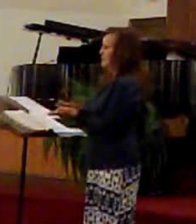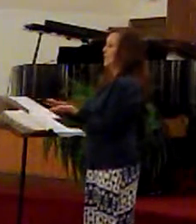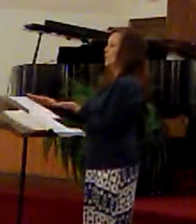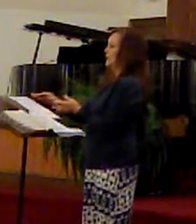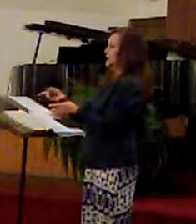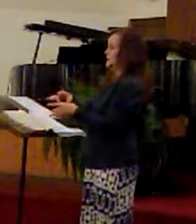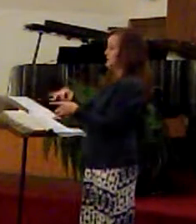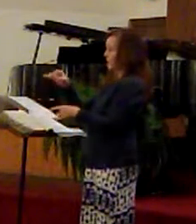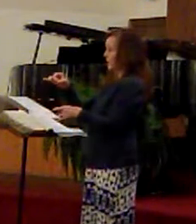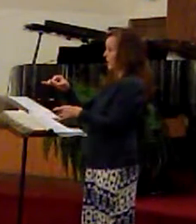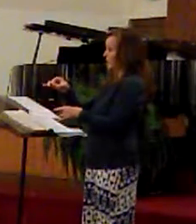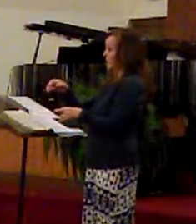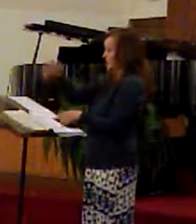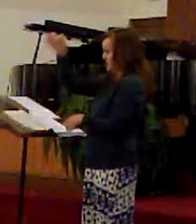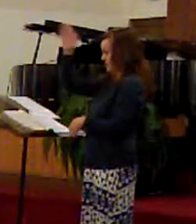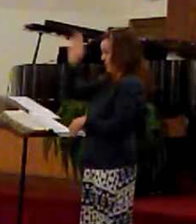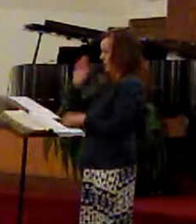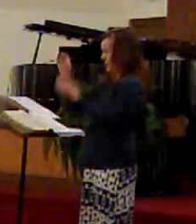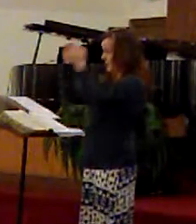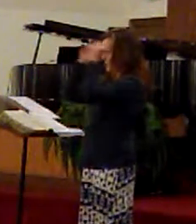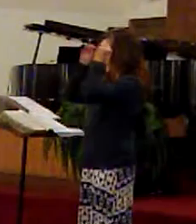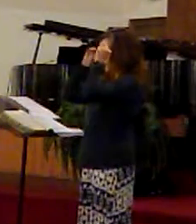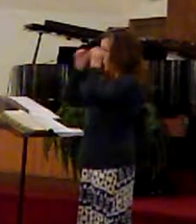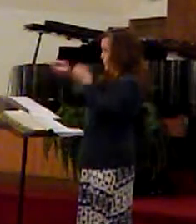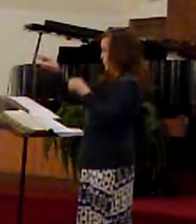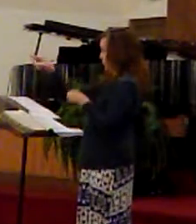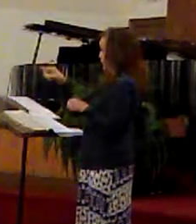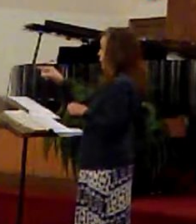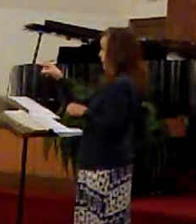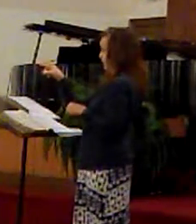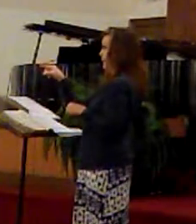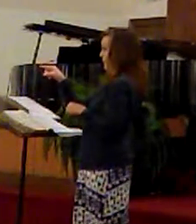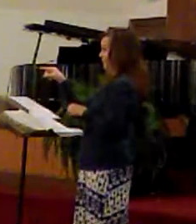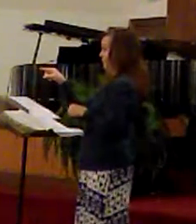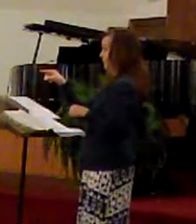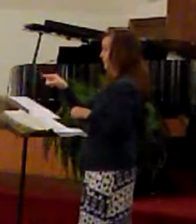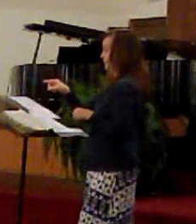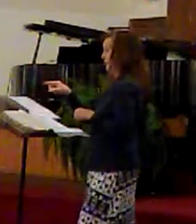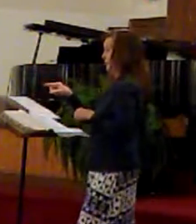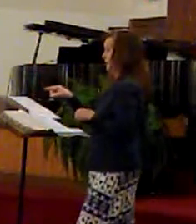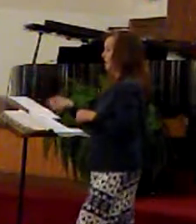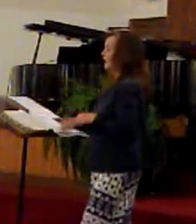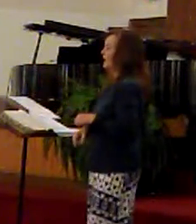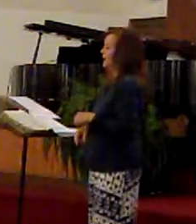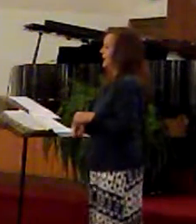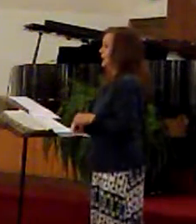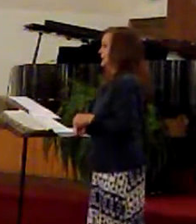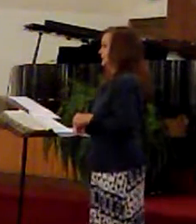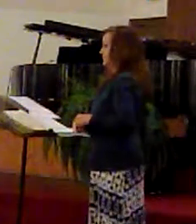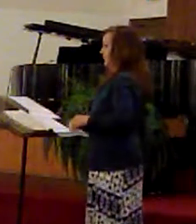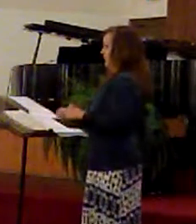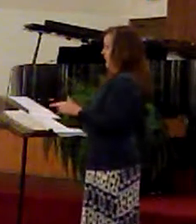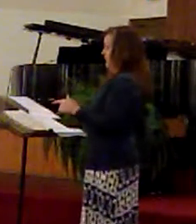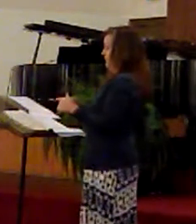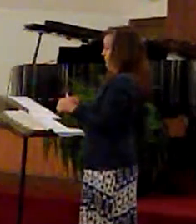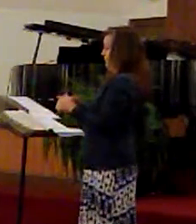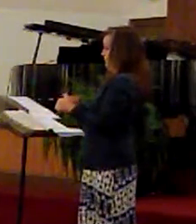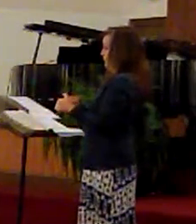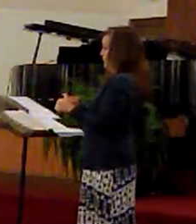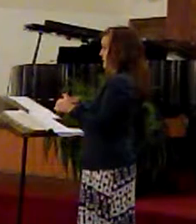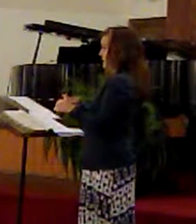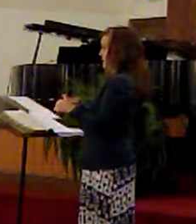us. His responsibility is to teach us. Making sure we prioritize our time. We don't waste the time that we